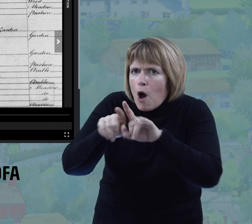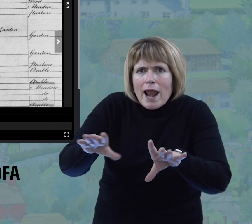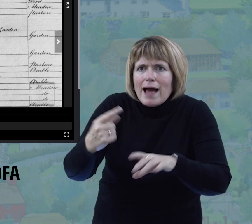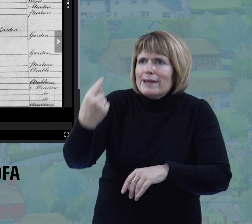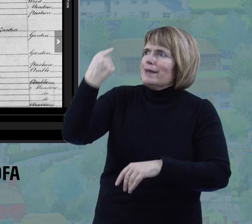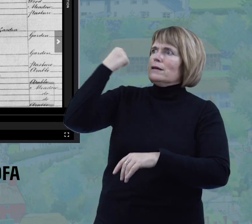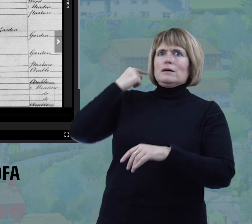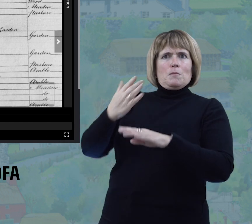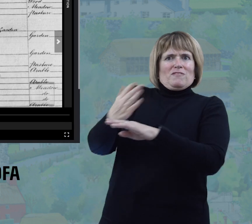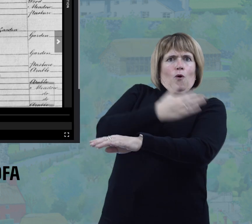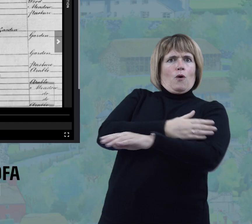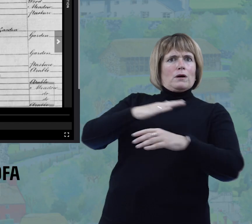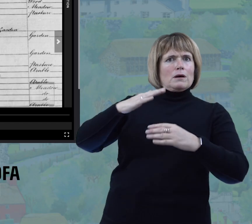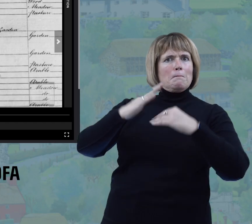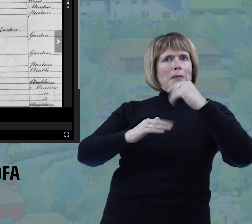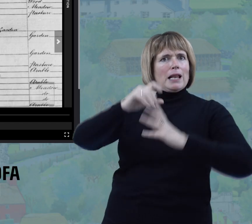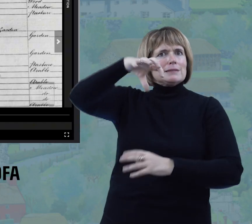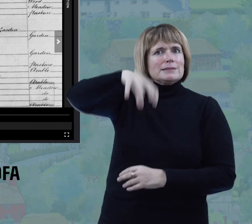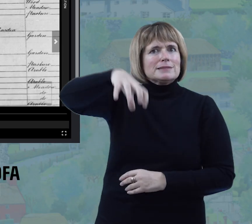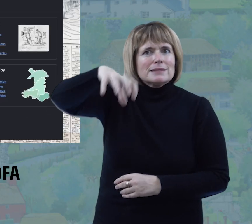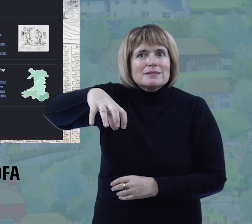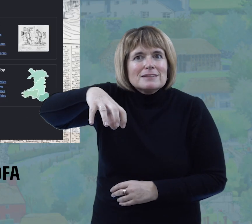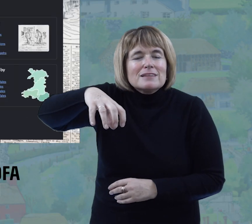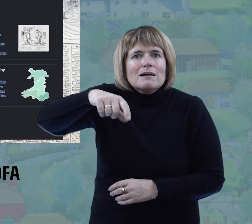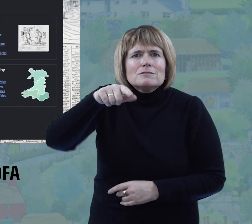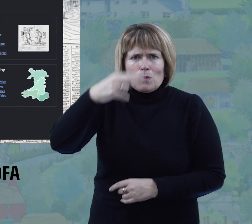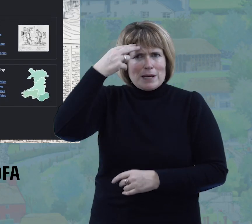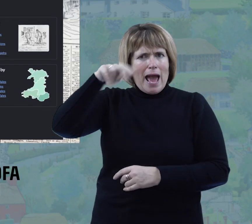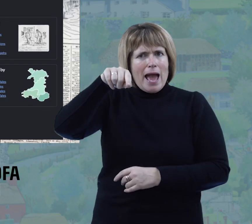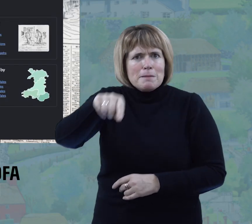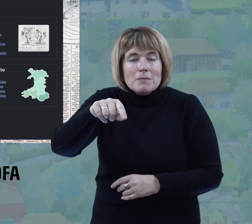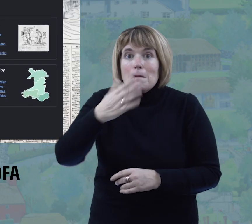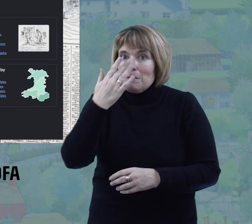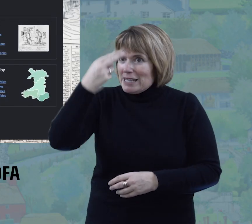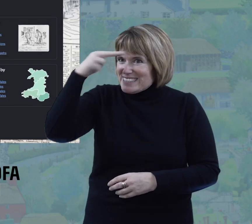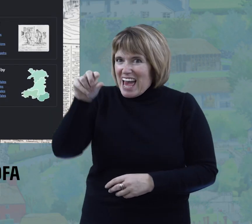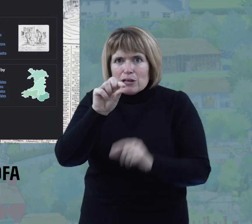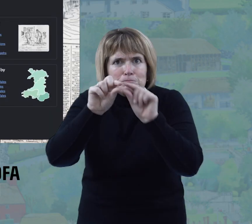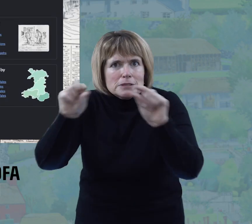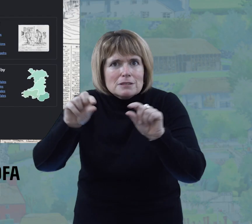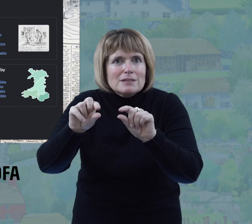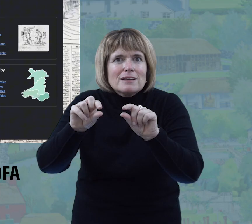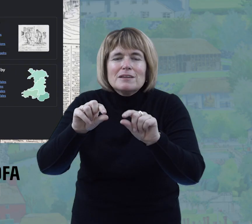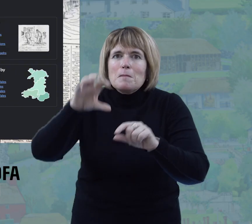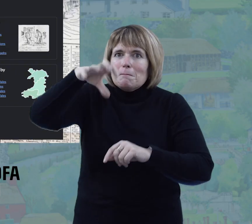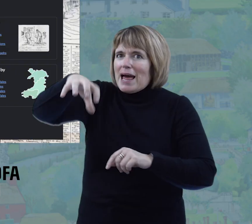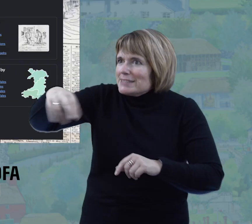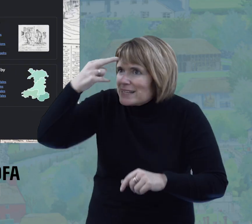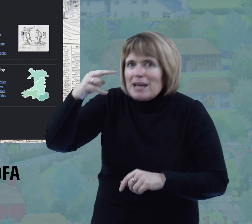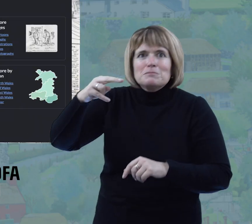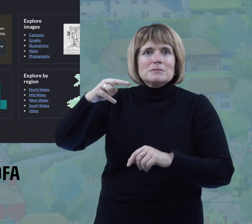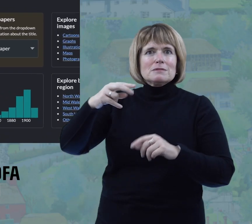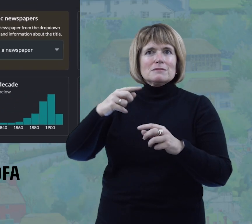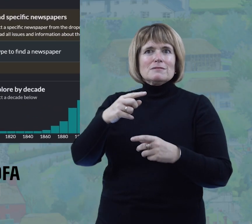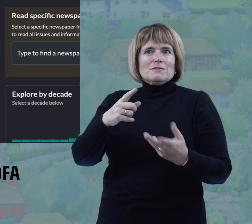it looked like before it was built on. We even have names that we could search. When you have people's names, place names or buildings